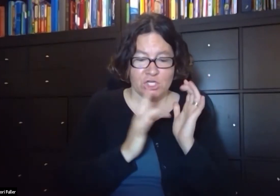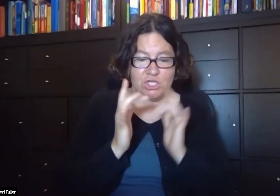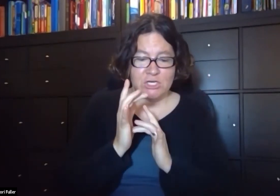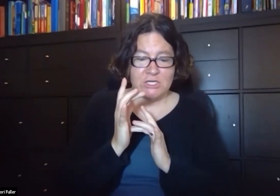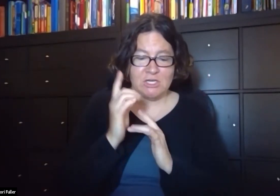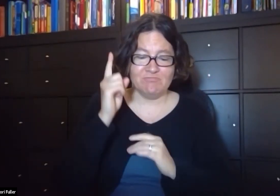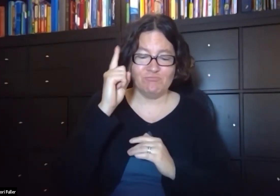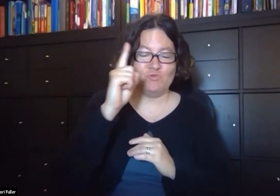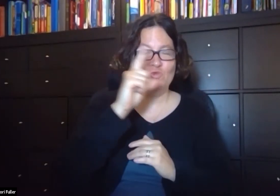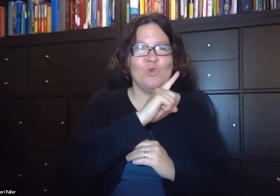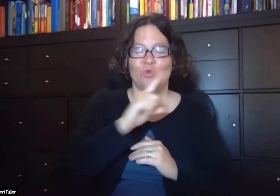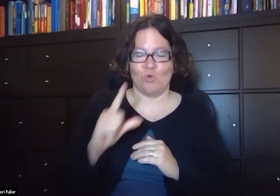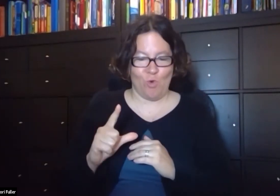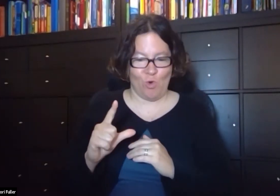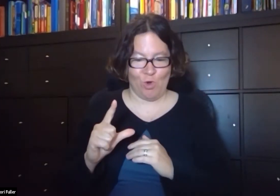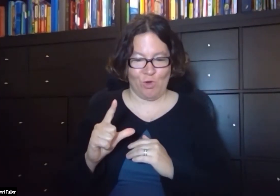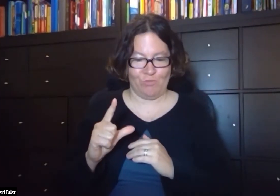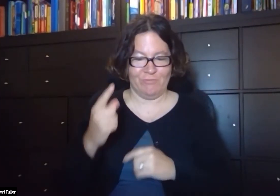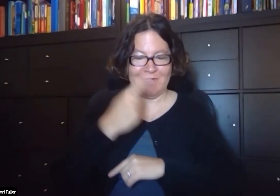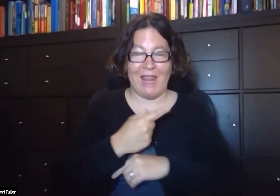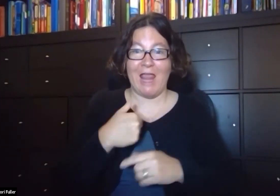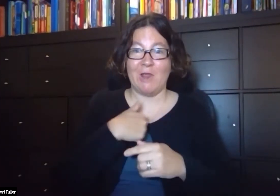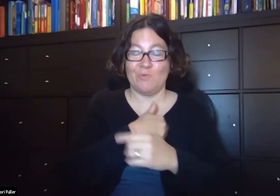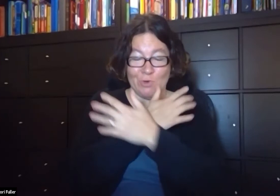Jesus, you are Lord of the days we rest.